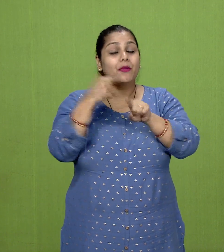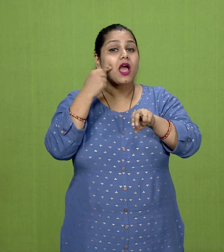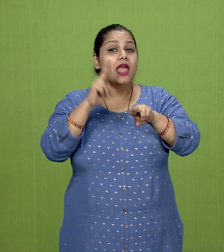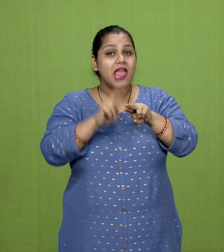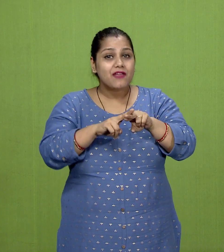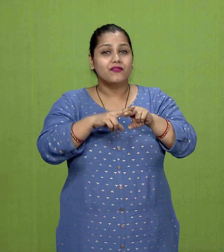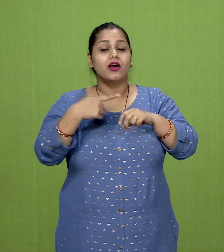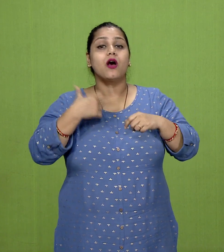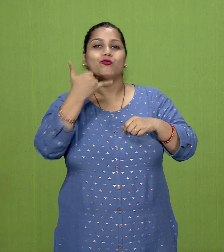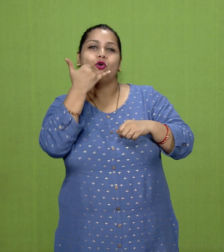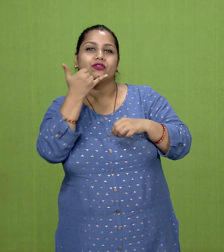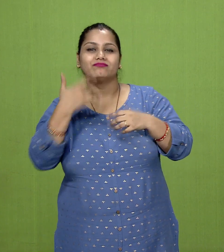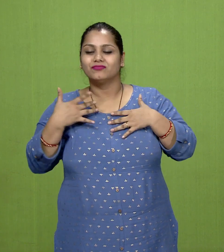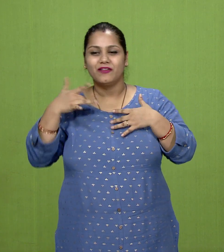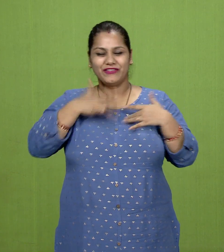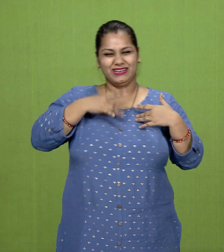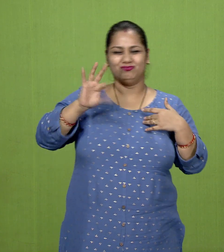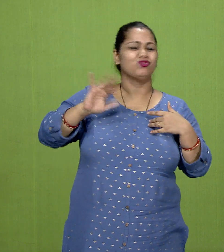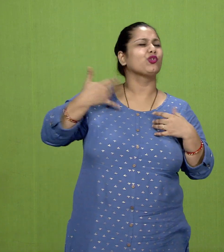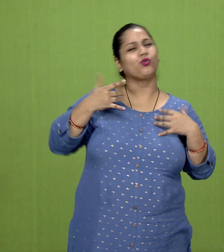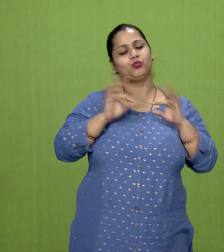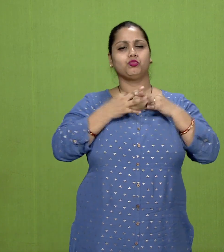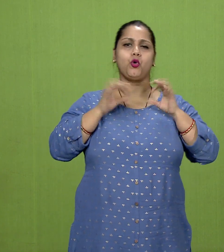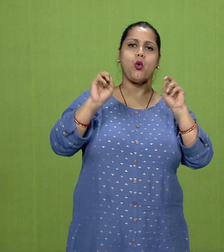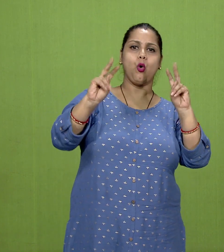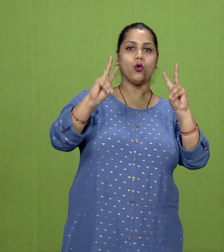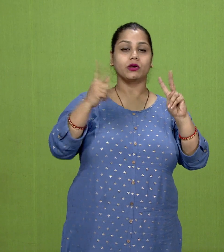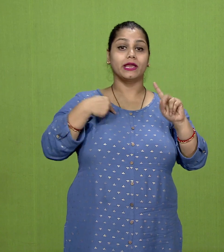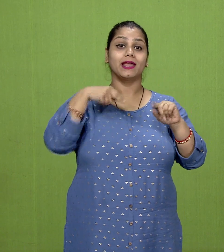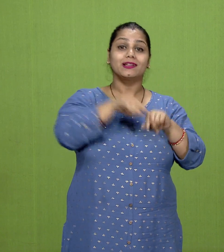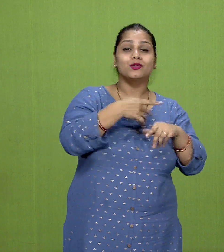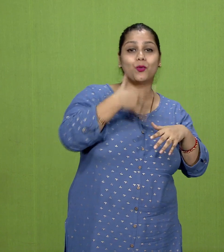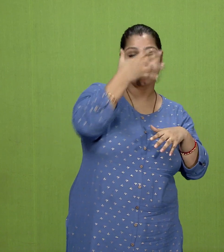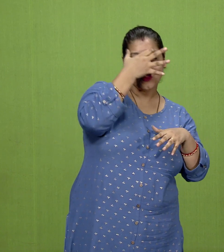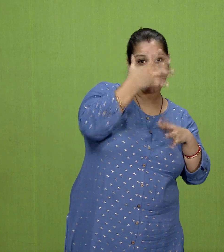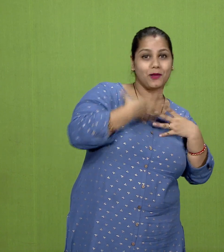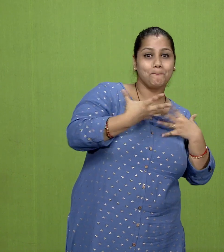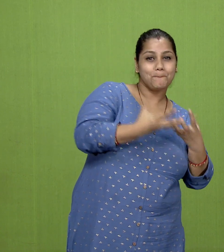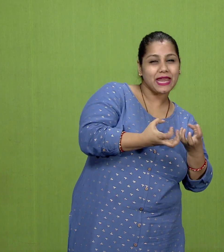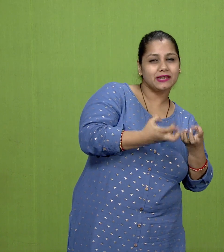then all sorrows can be removed.